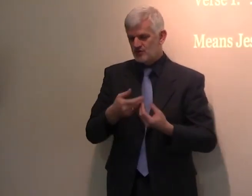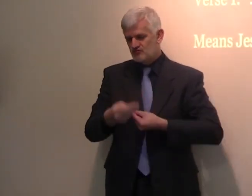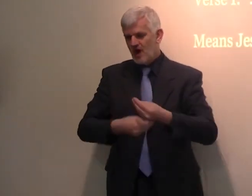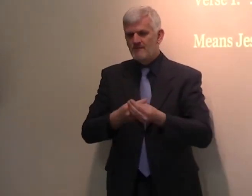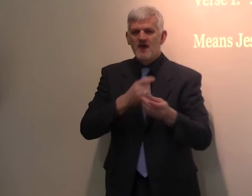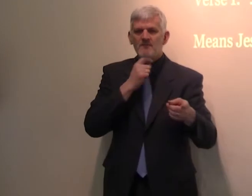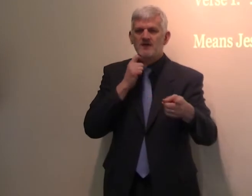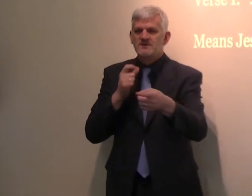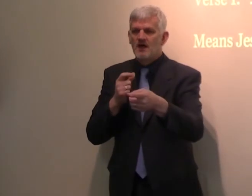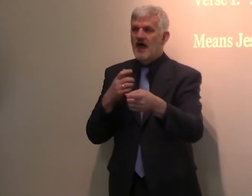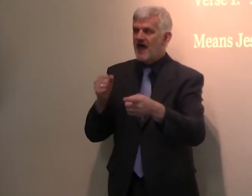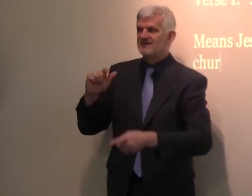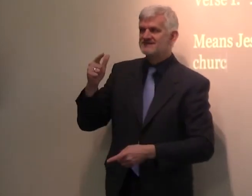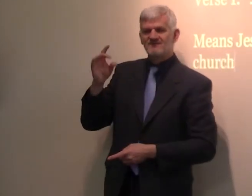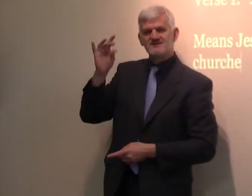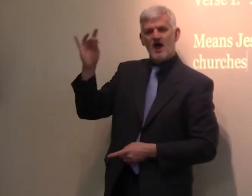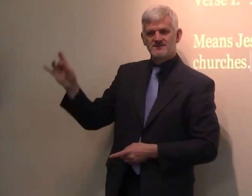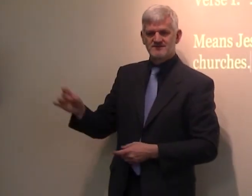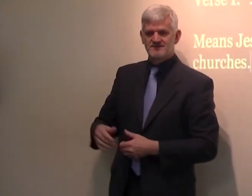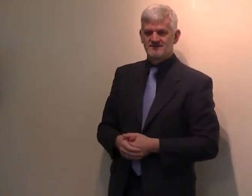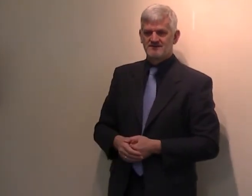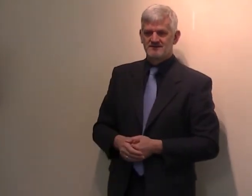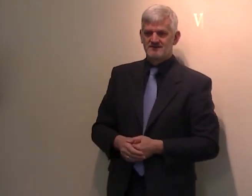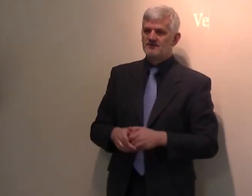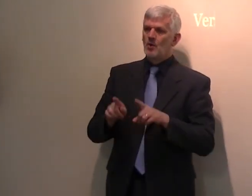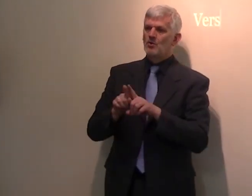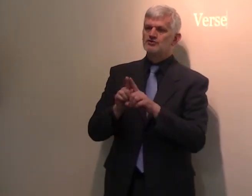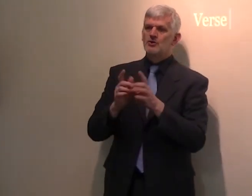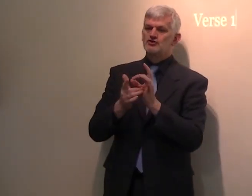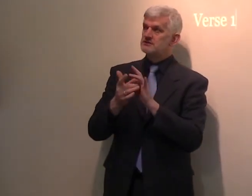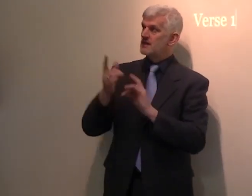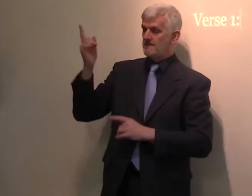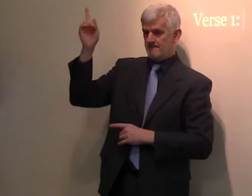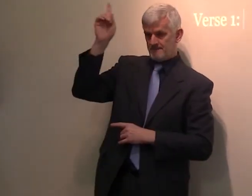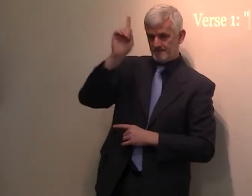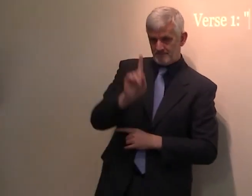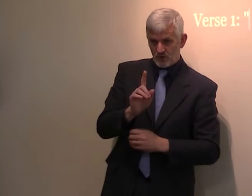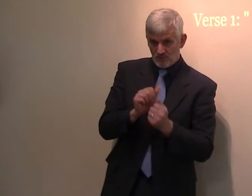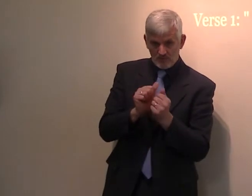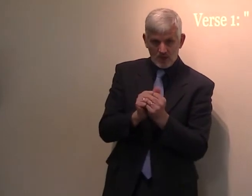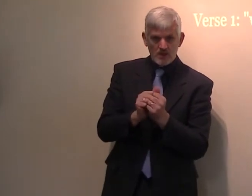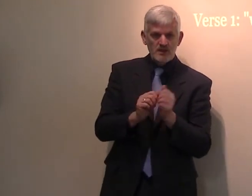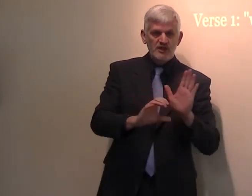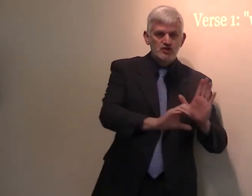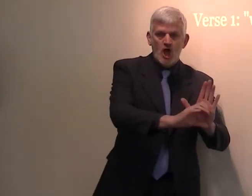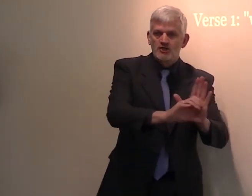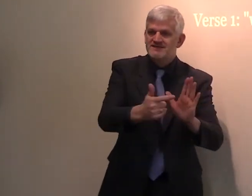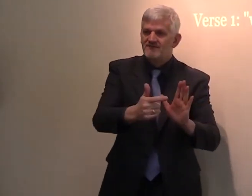Christ. And he walks in the midst of the seven churches. He is the great shepherd, he is the good shepherd, he is